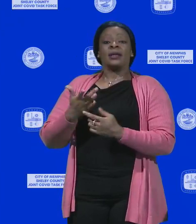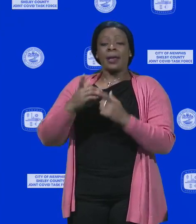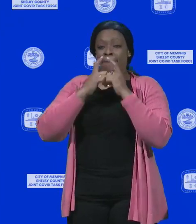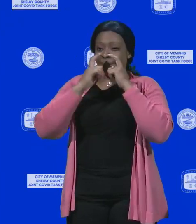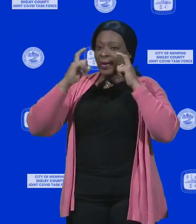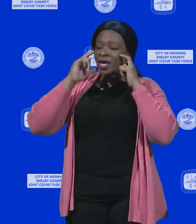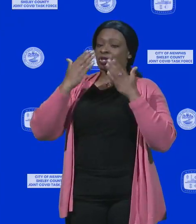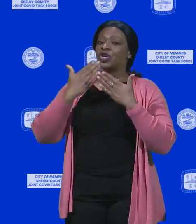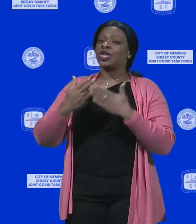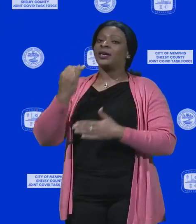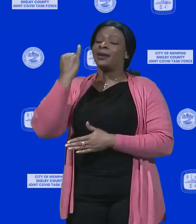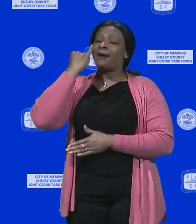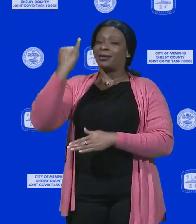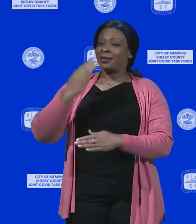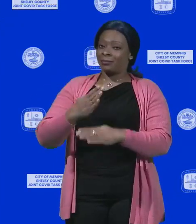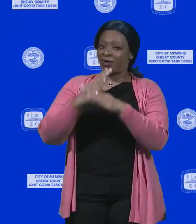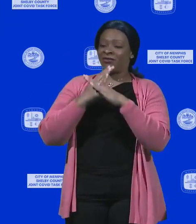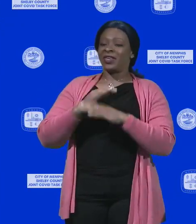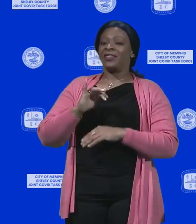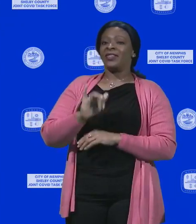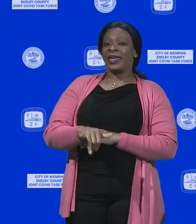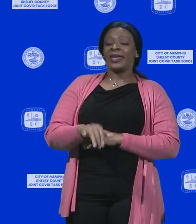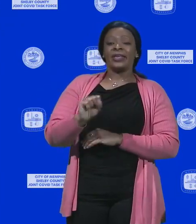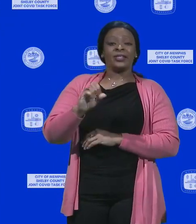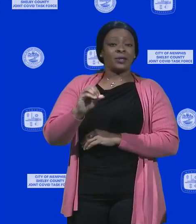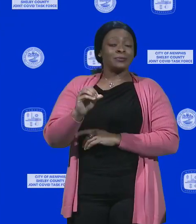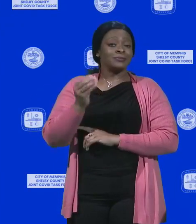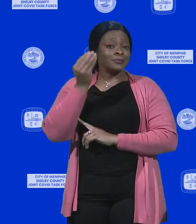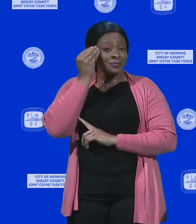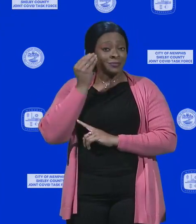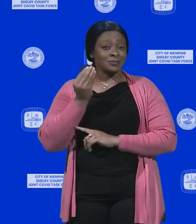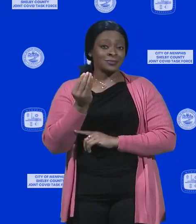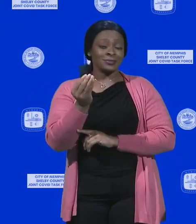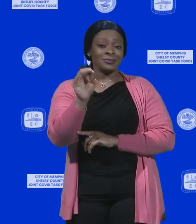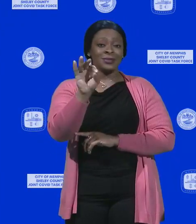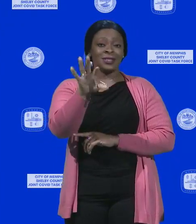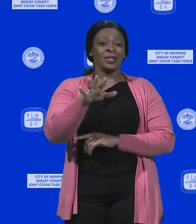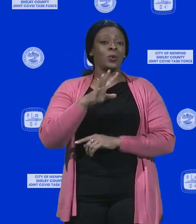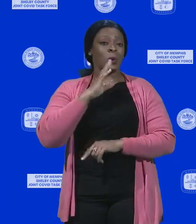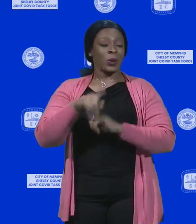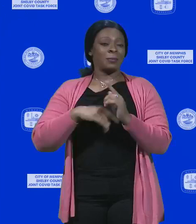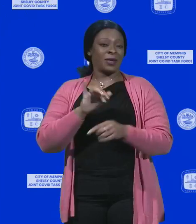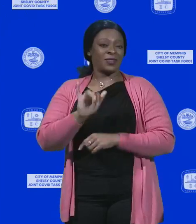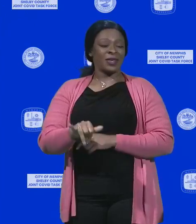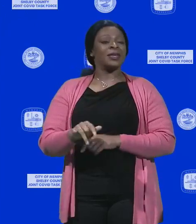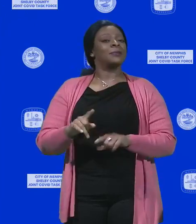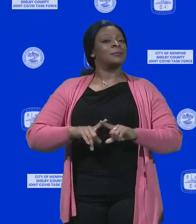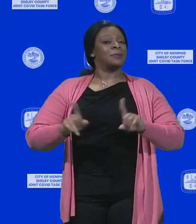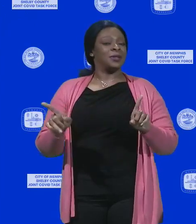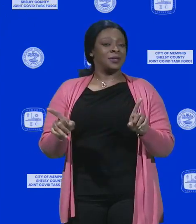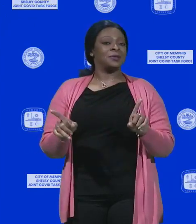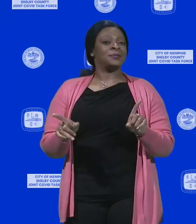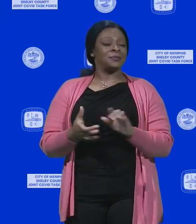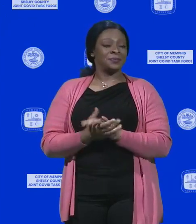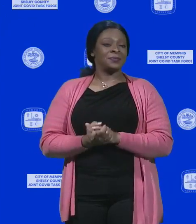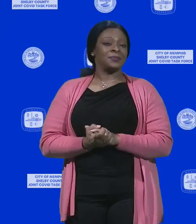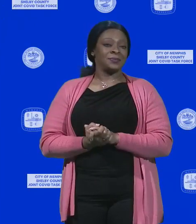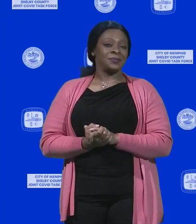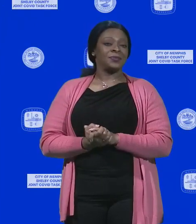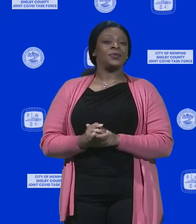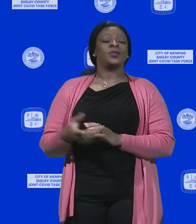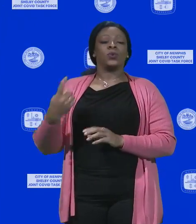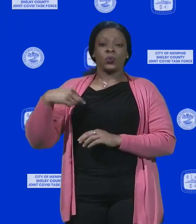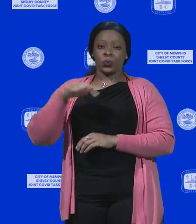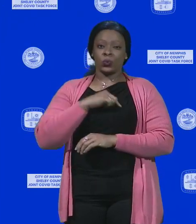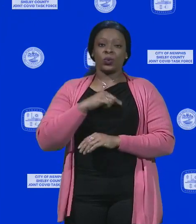is a really good idea. So just something I thought of there as we were talking about that. But we